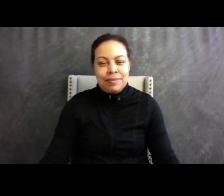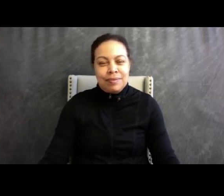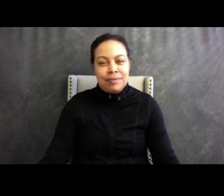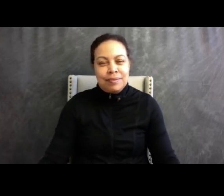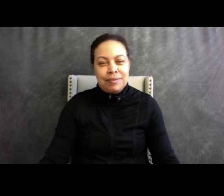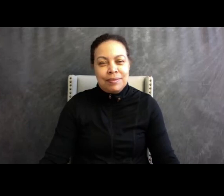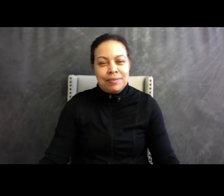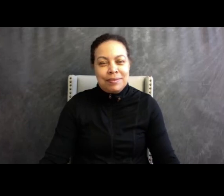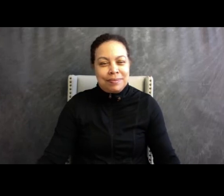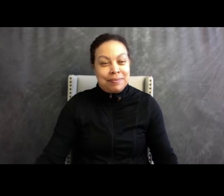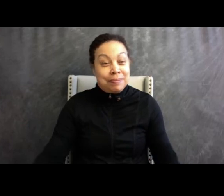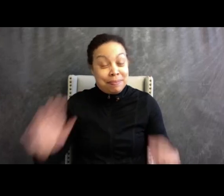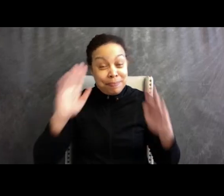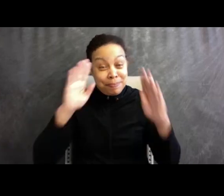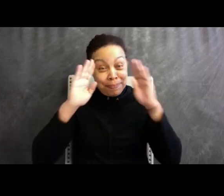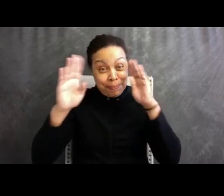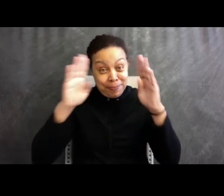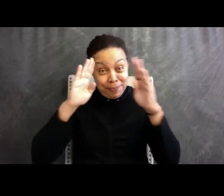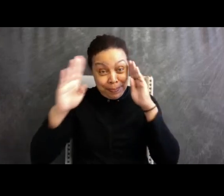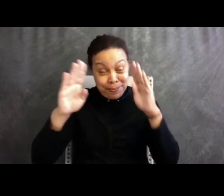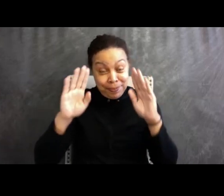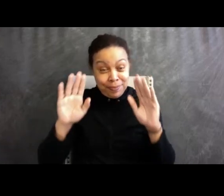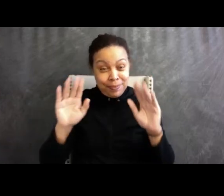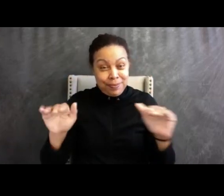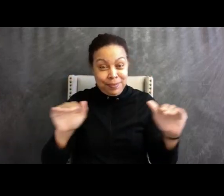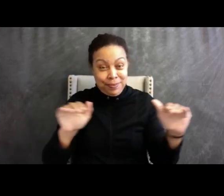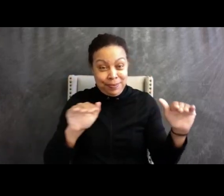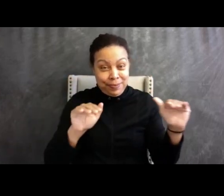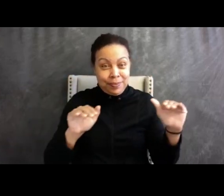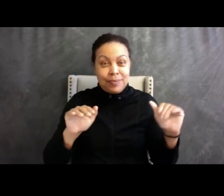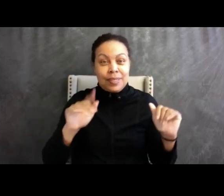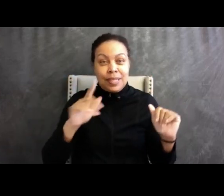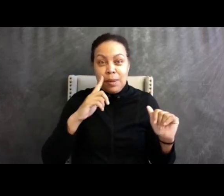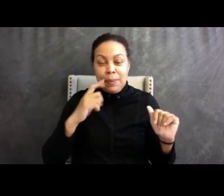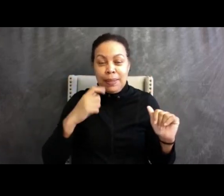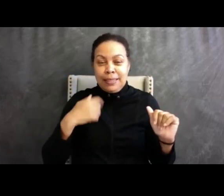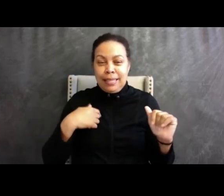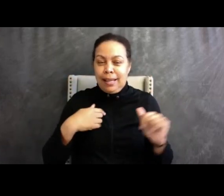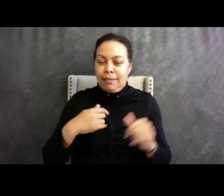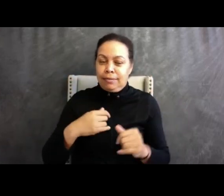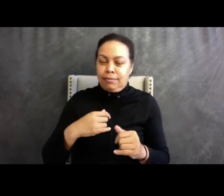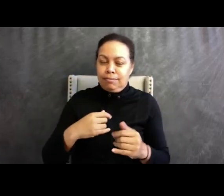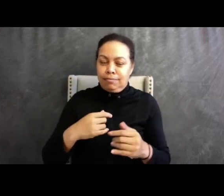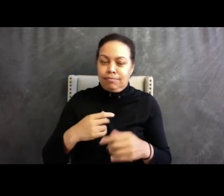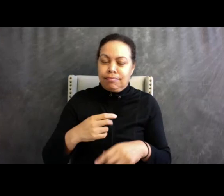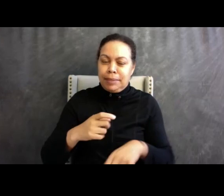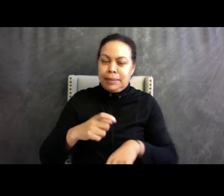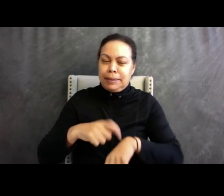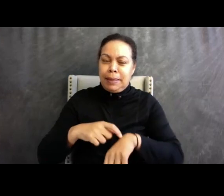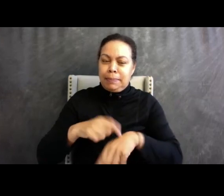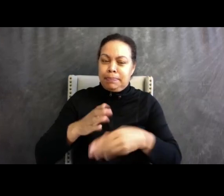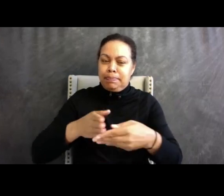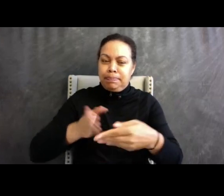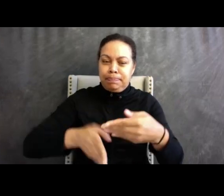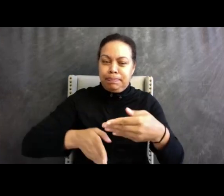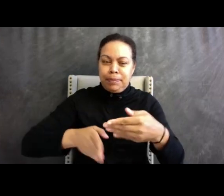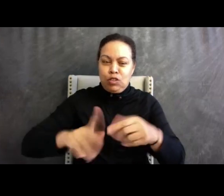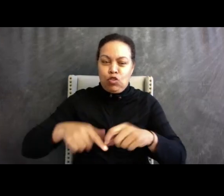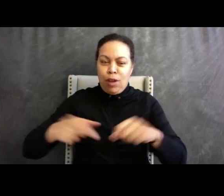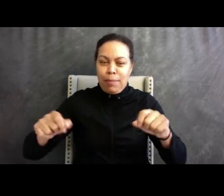Hey folks, because we have a hard, not too hard deadline of 6